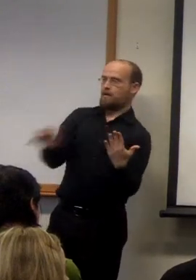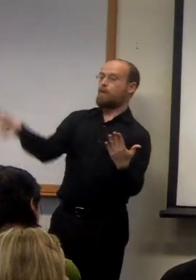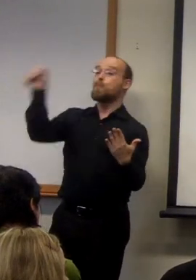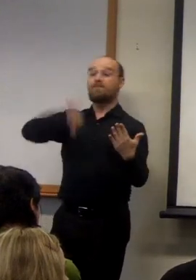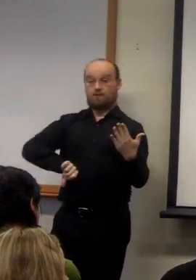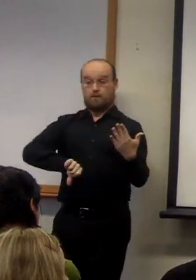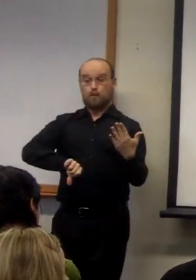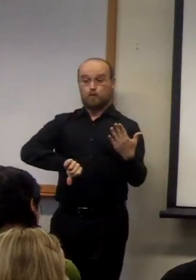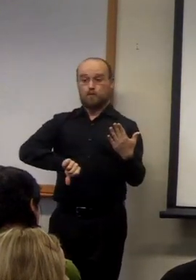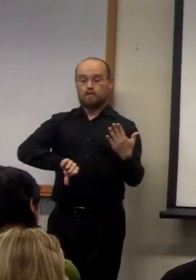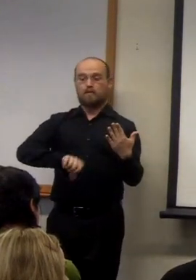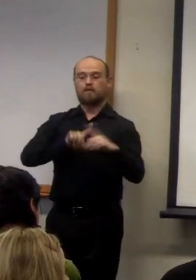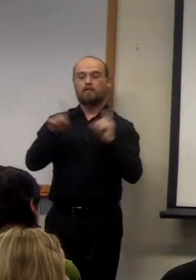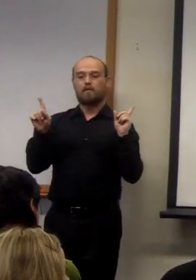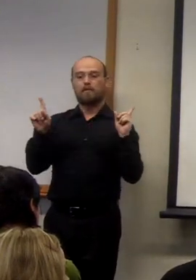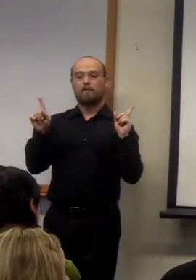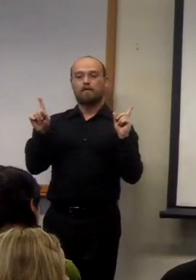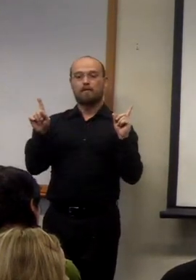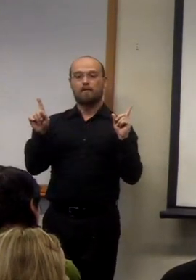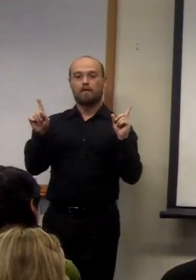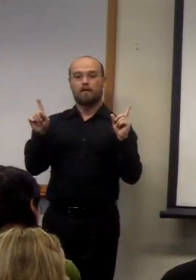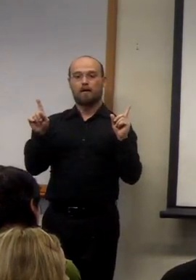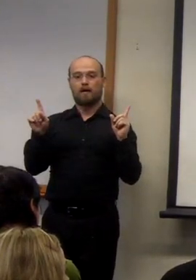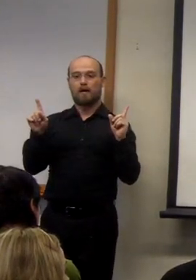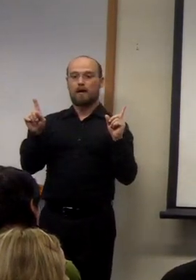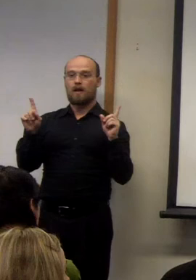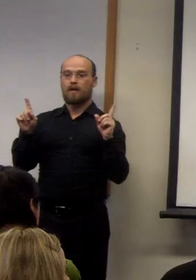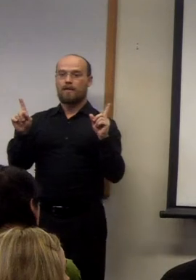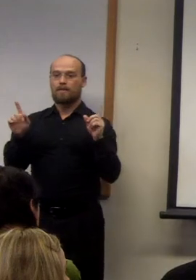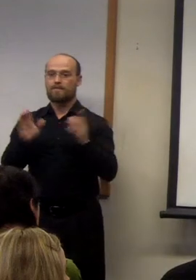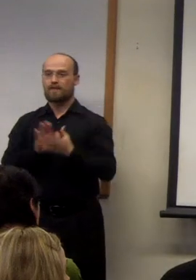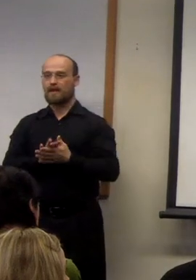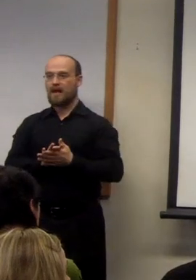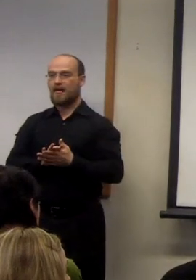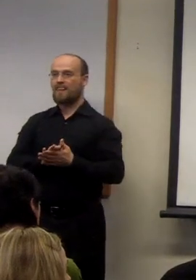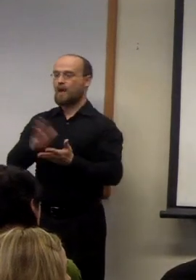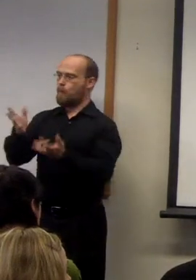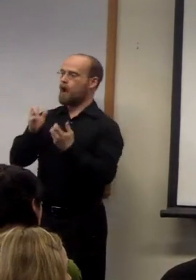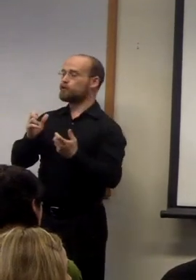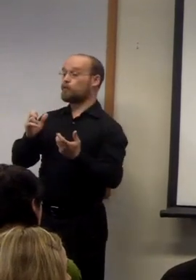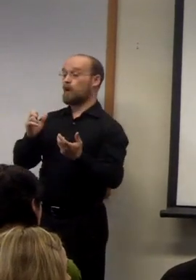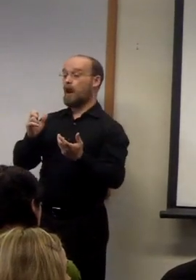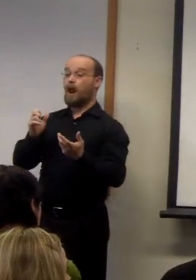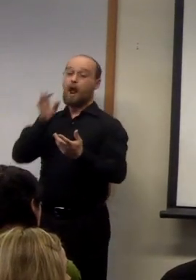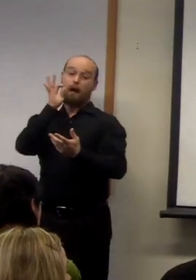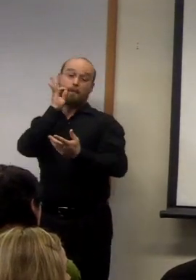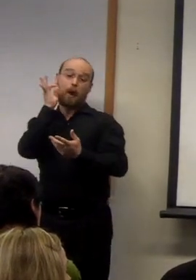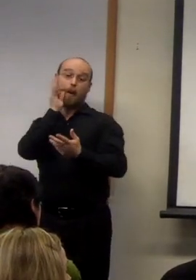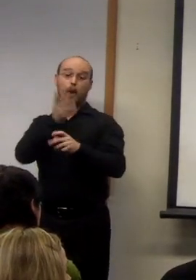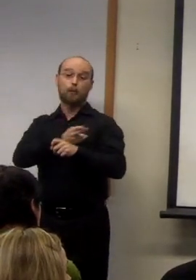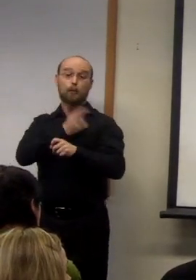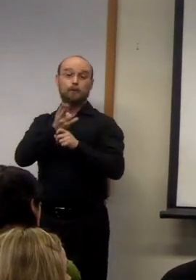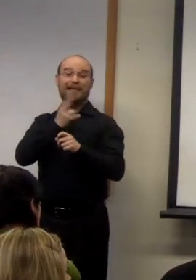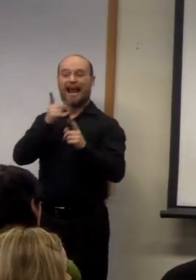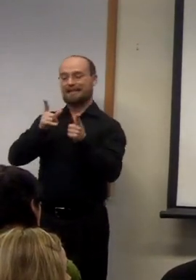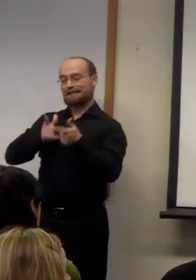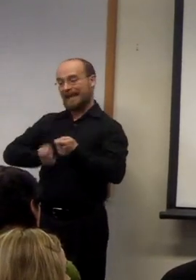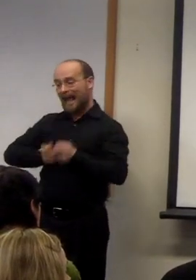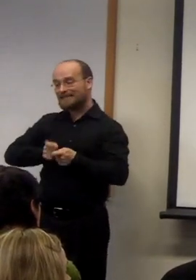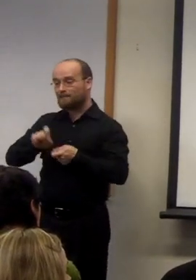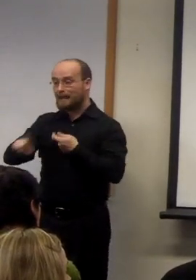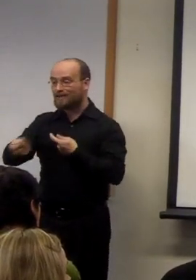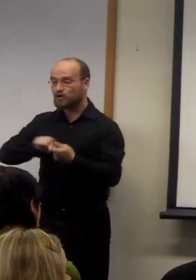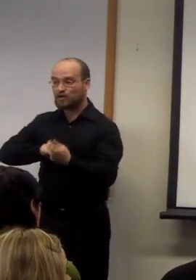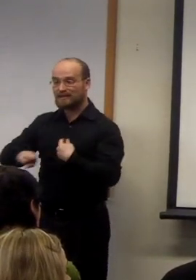to use evidence of Trayvon Martin's marijuana usage and his text messages in defending George Zimmerman, right?